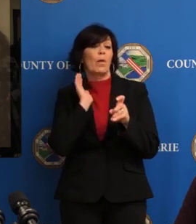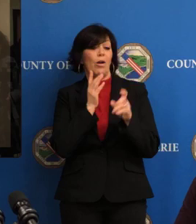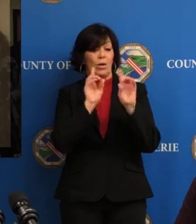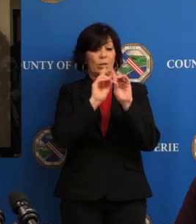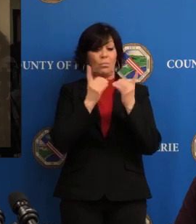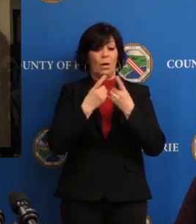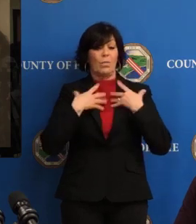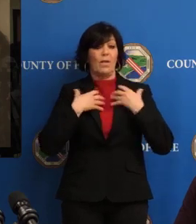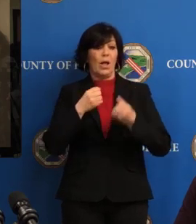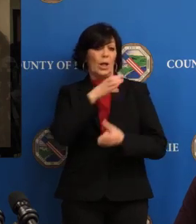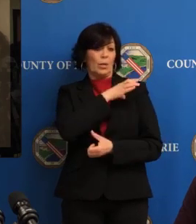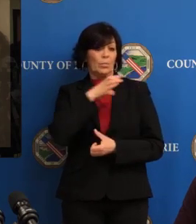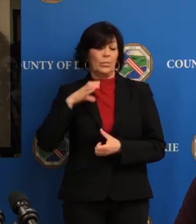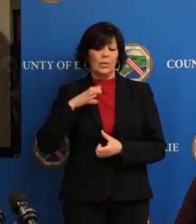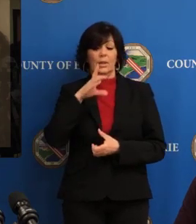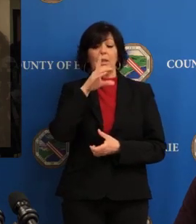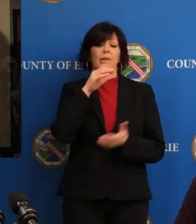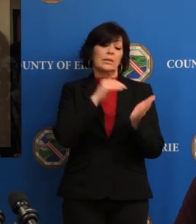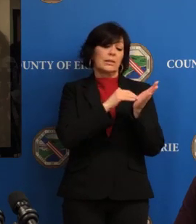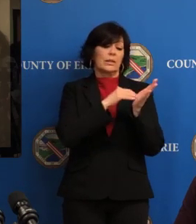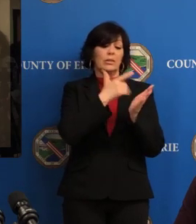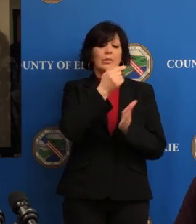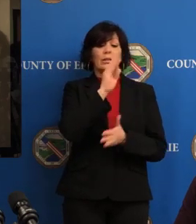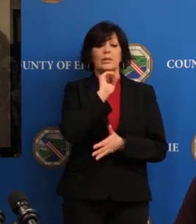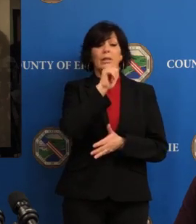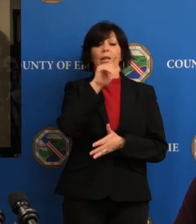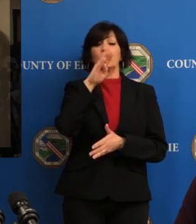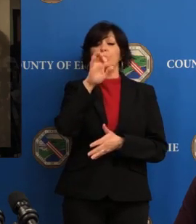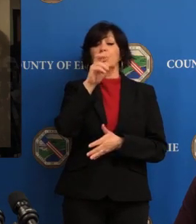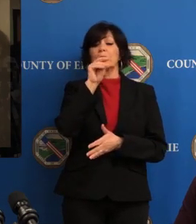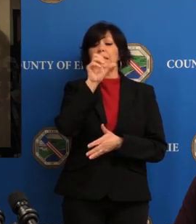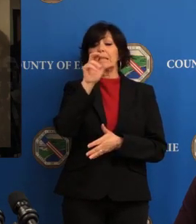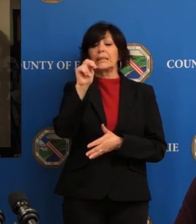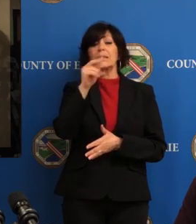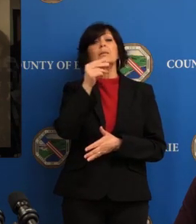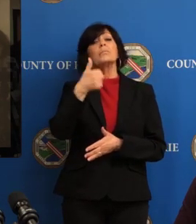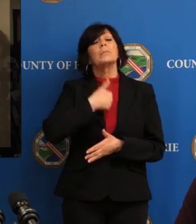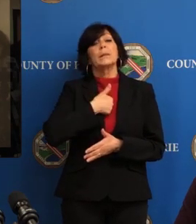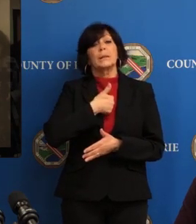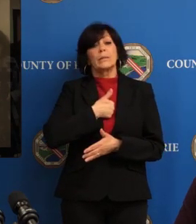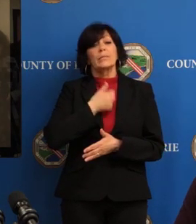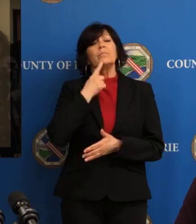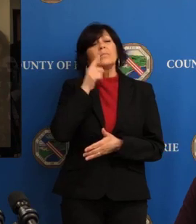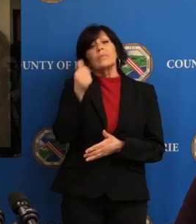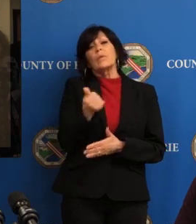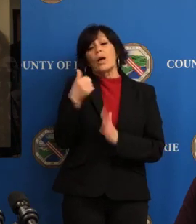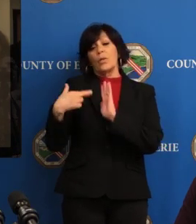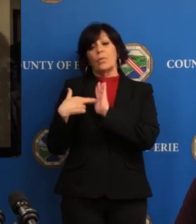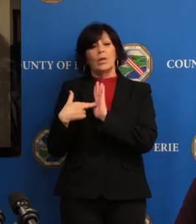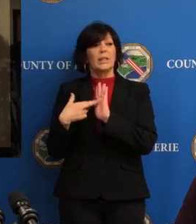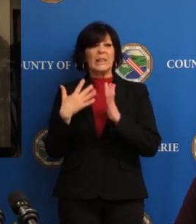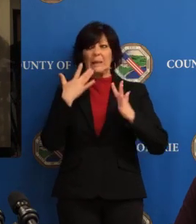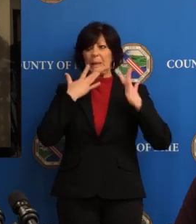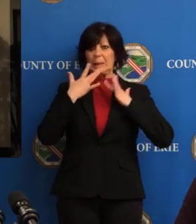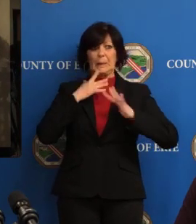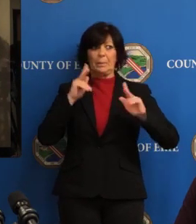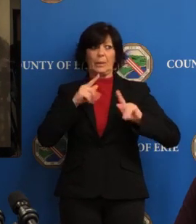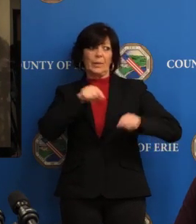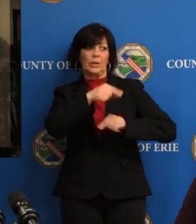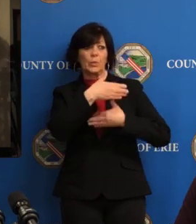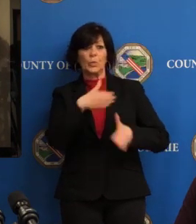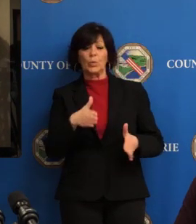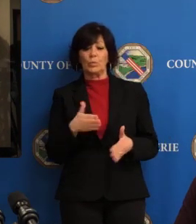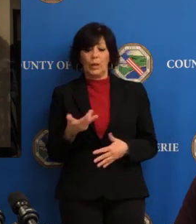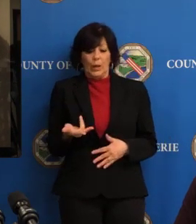Health Commissioner, Dr. Gail Burstein, and myself. There are other representatives. We have very few people in this room. There's